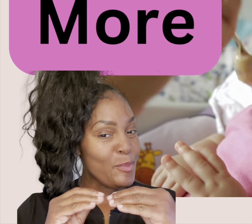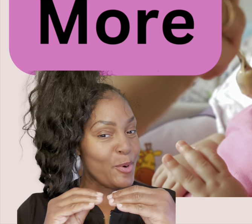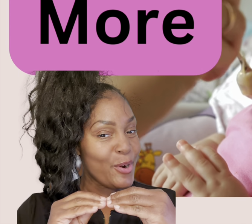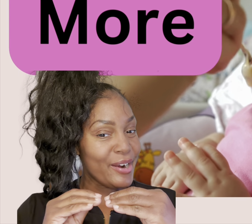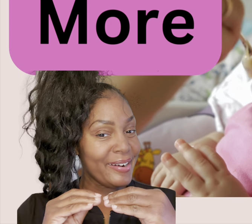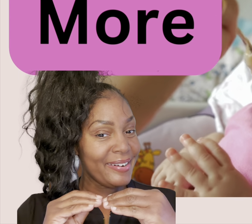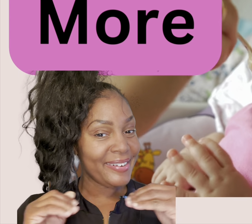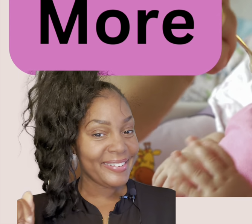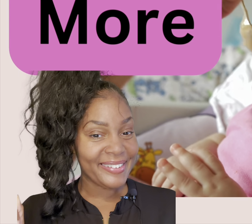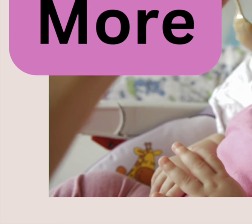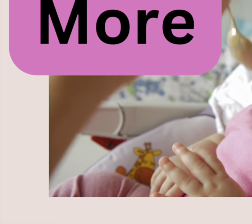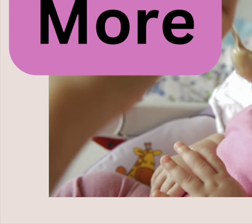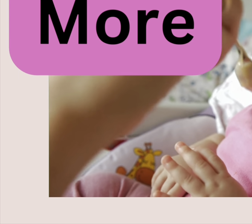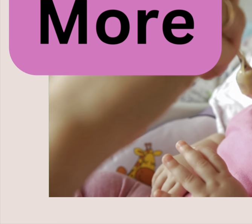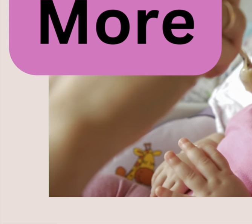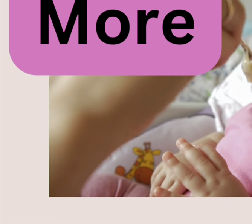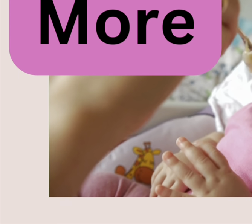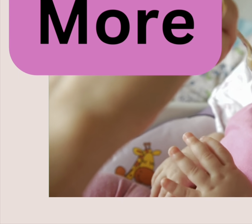more.